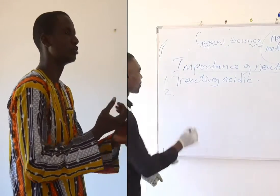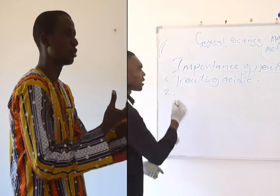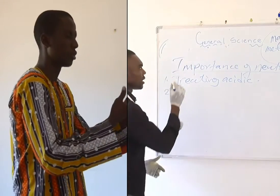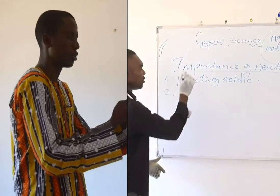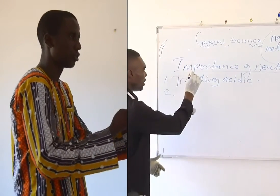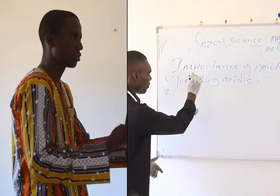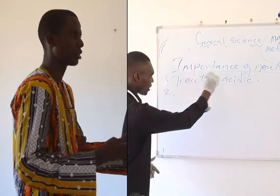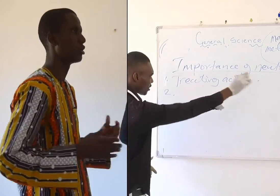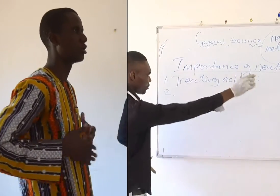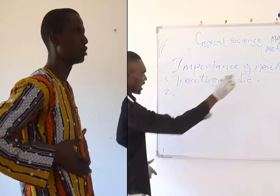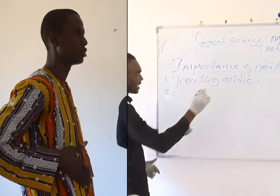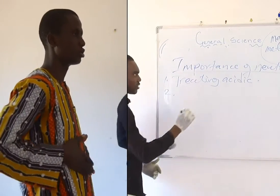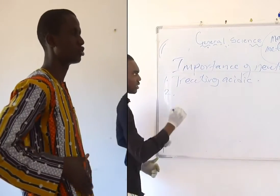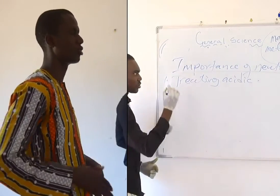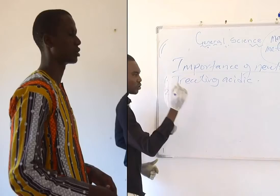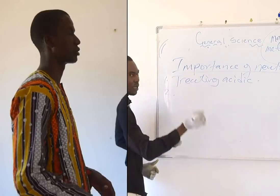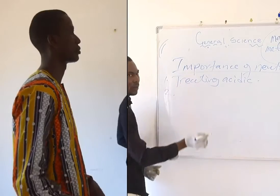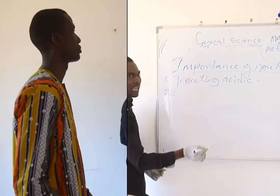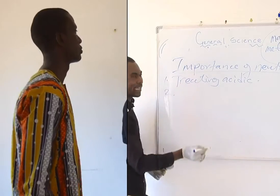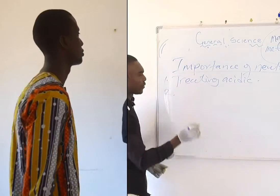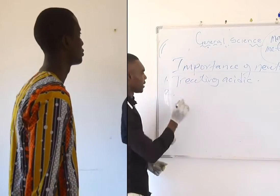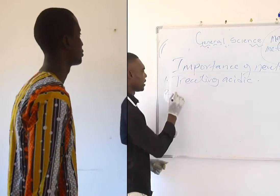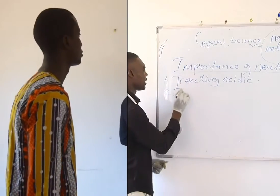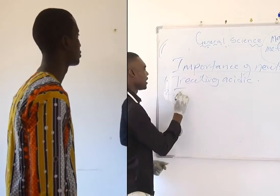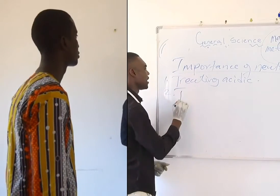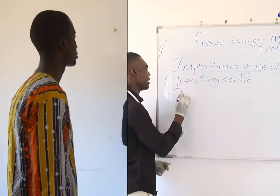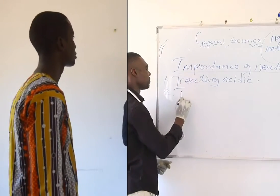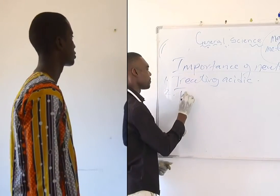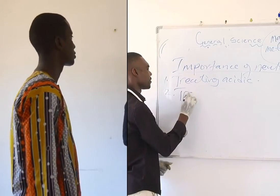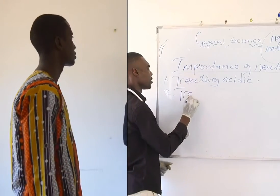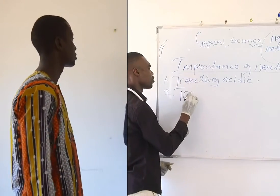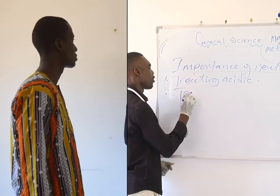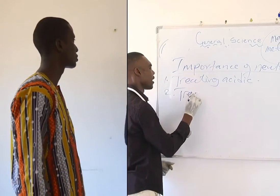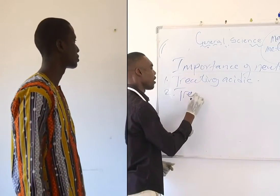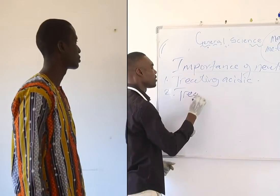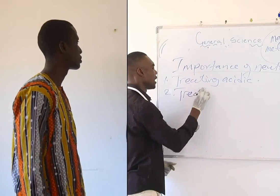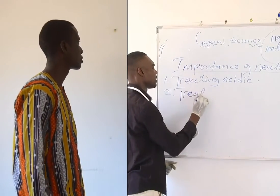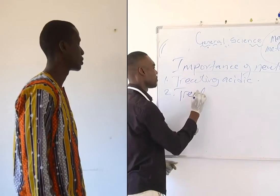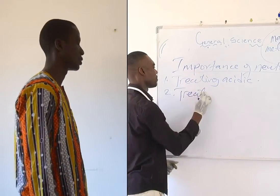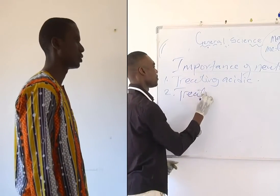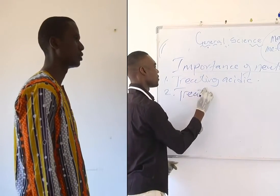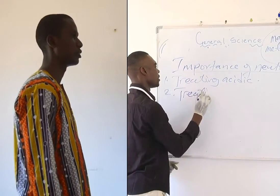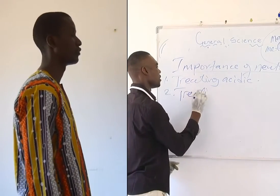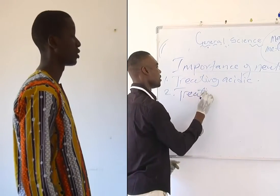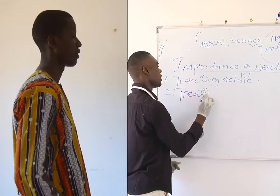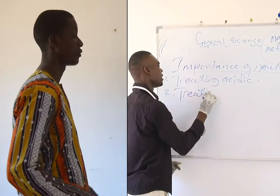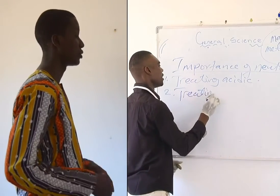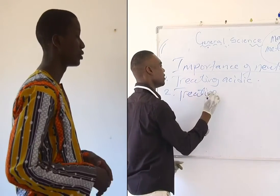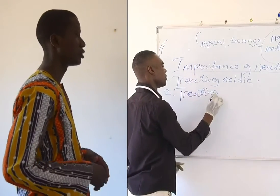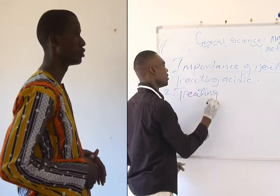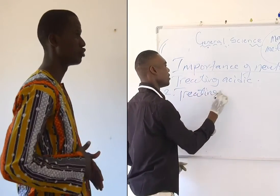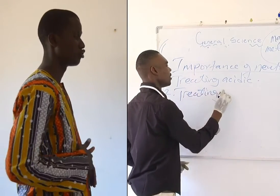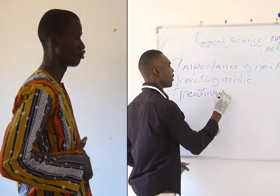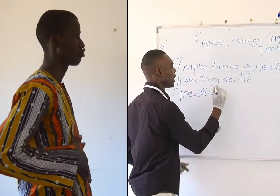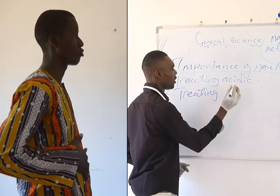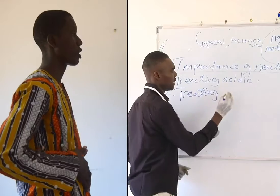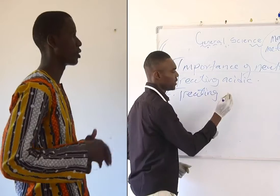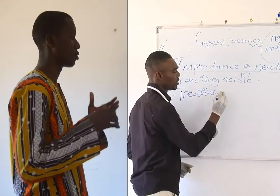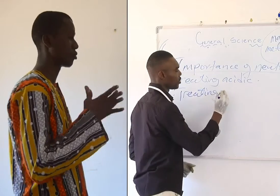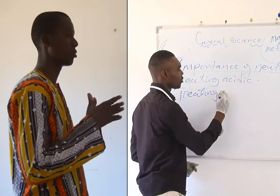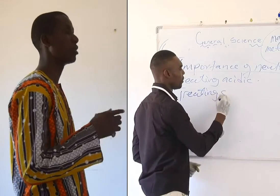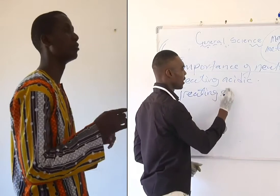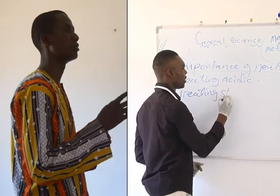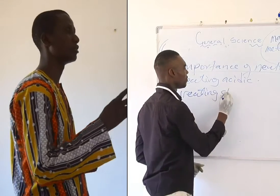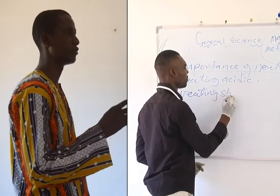say importance of neutralization is also applied in what? Treating stomach upset. Treating or